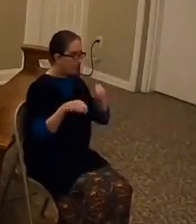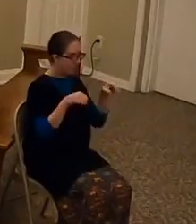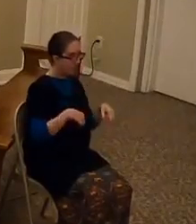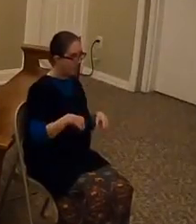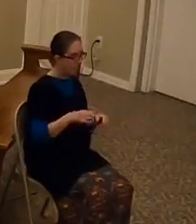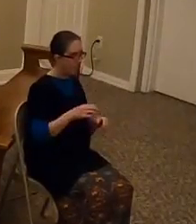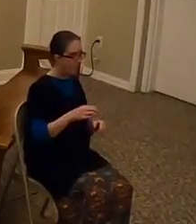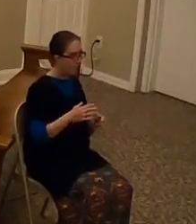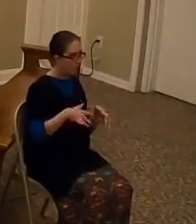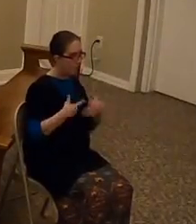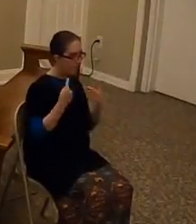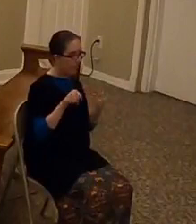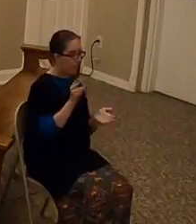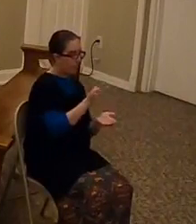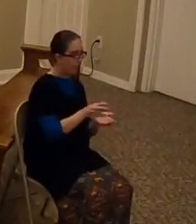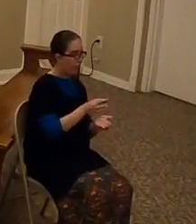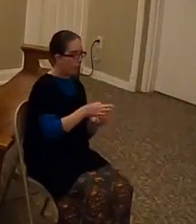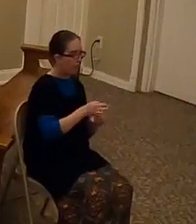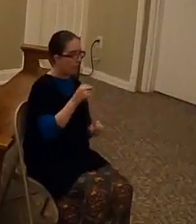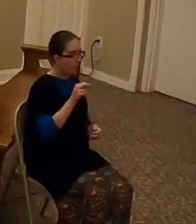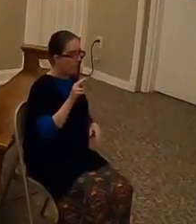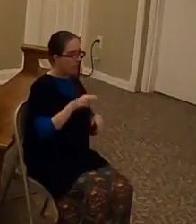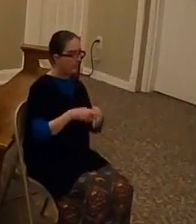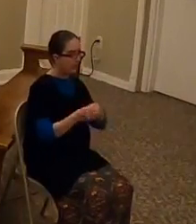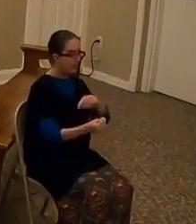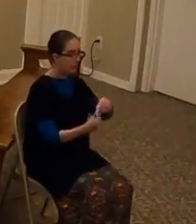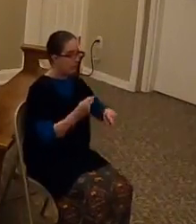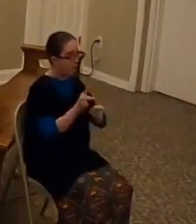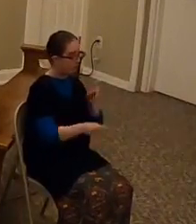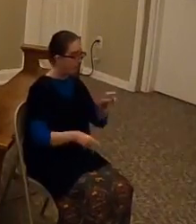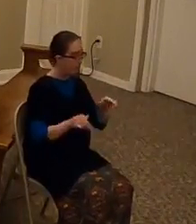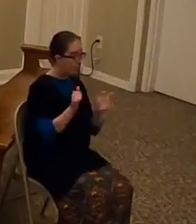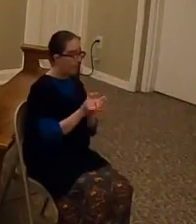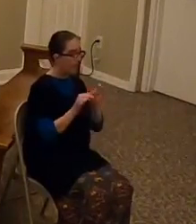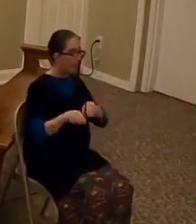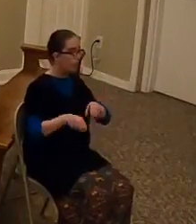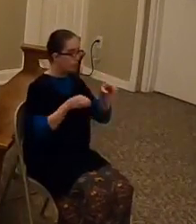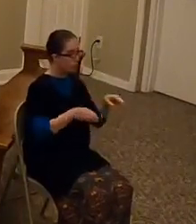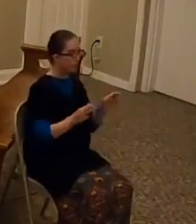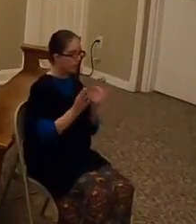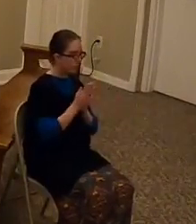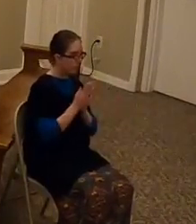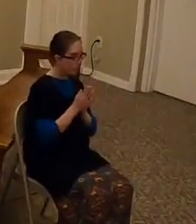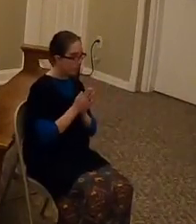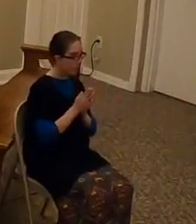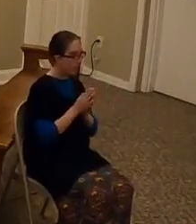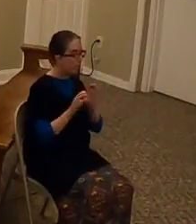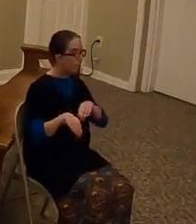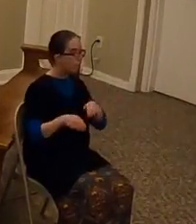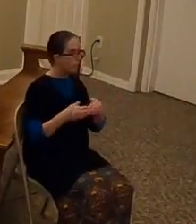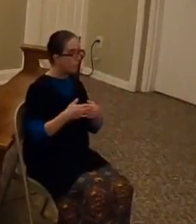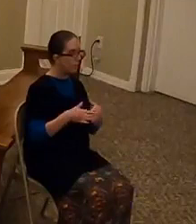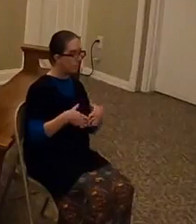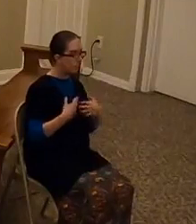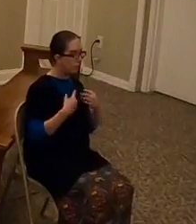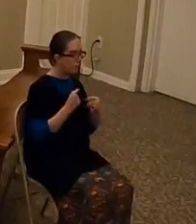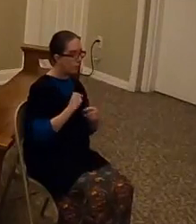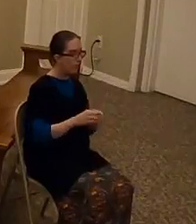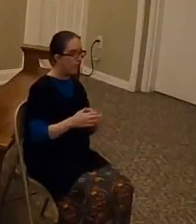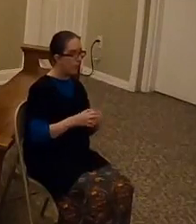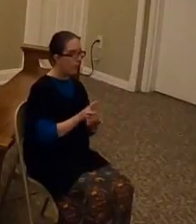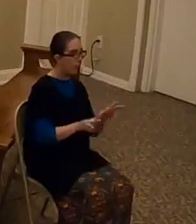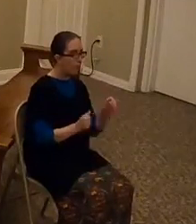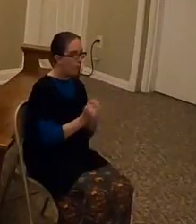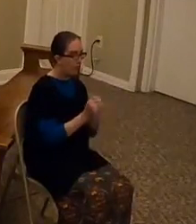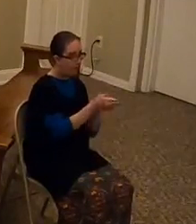is they're feeling the Holy Ghost because they're sitting around a bunch of people that do pray. And they do feel after God. And they do know how to